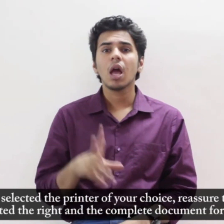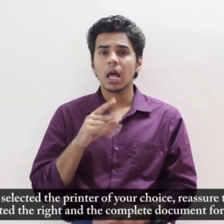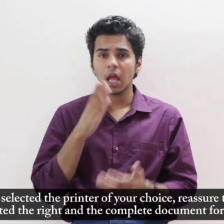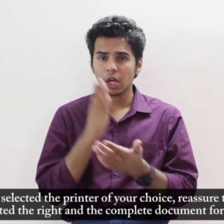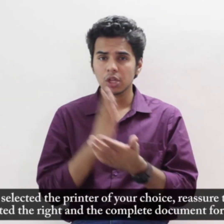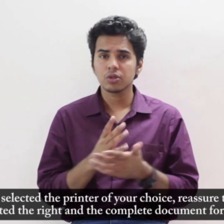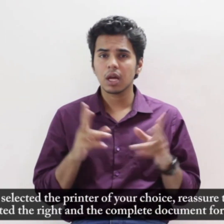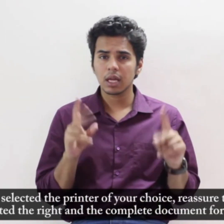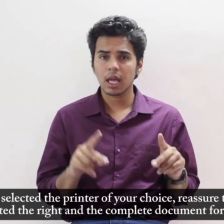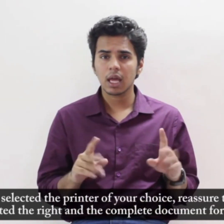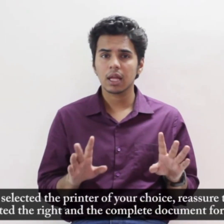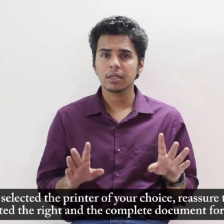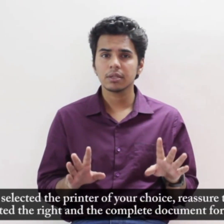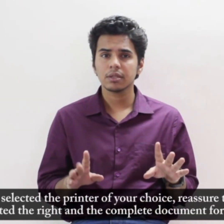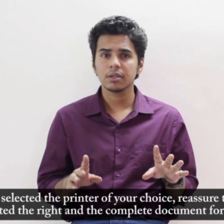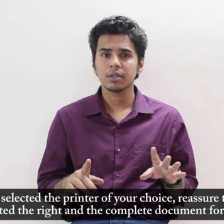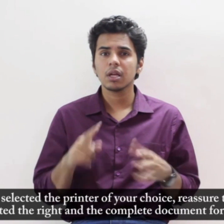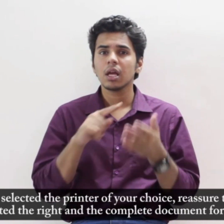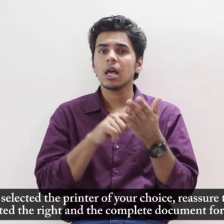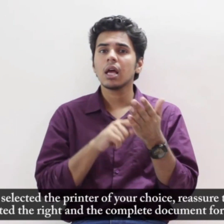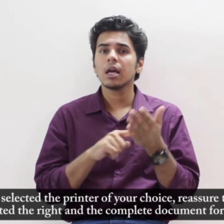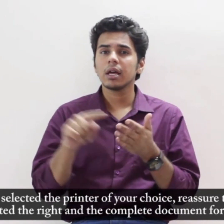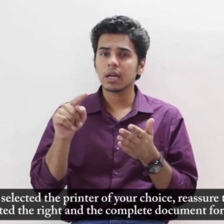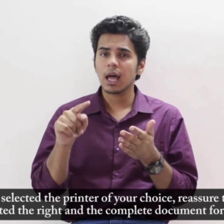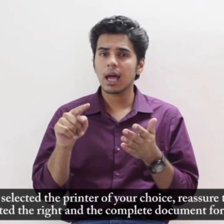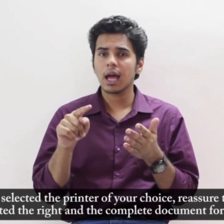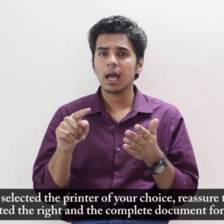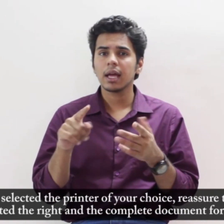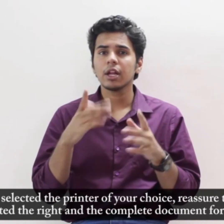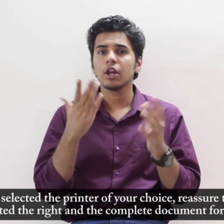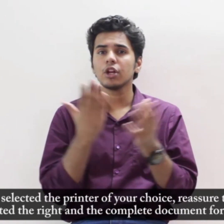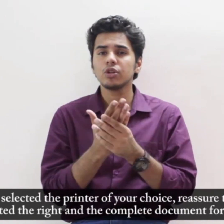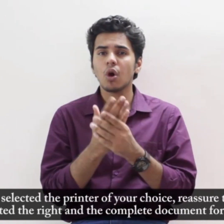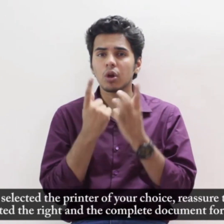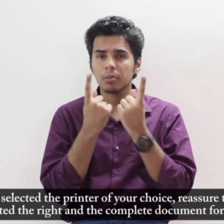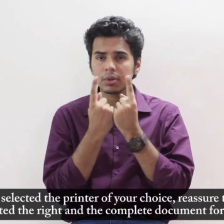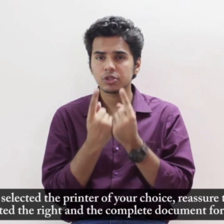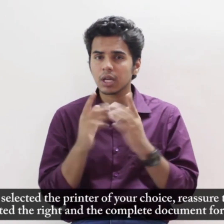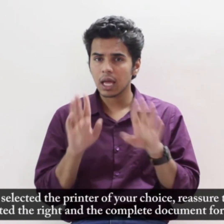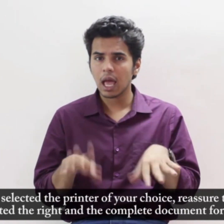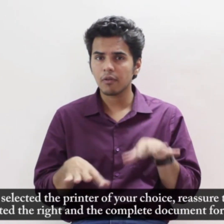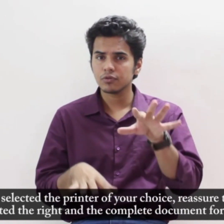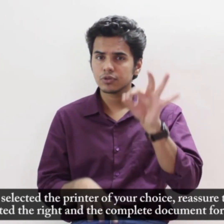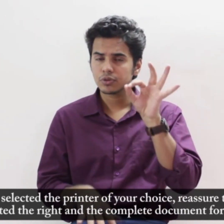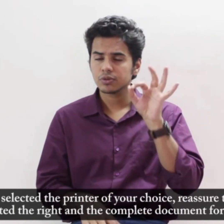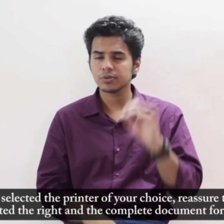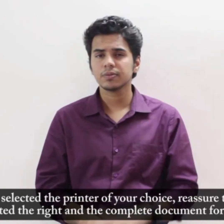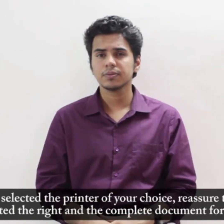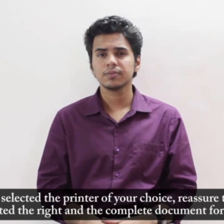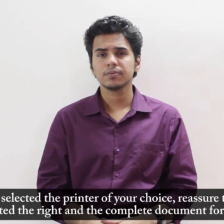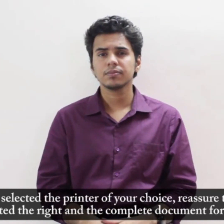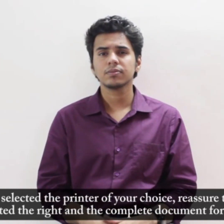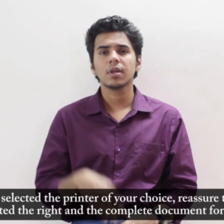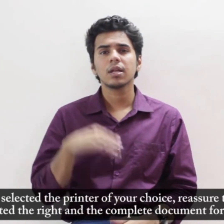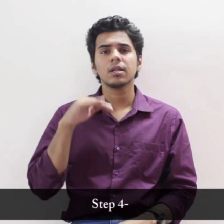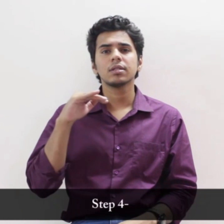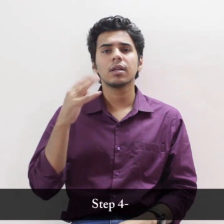choice, reassure to check if you have selected the right and the complete document for printing. Step